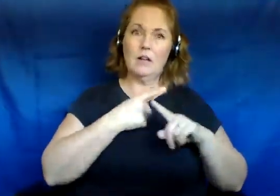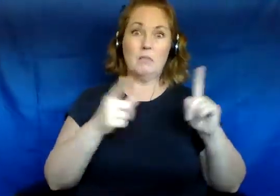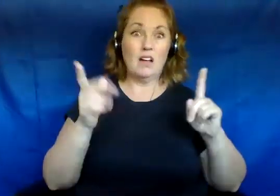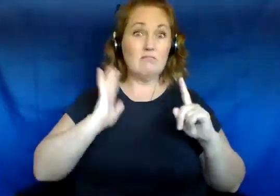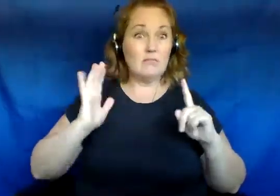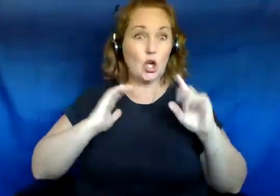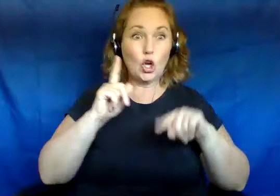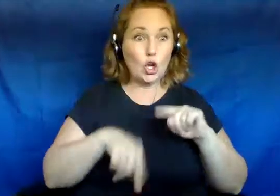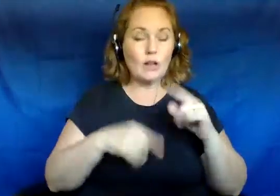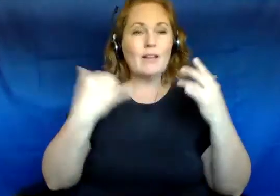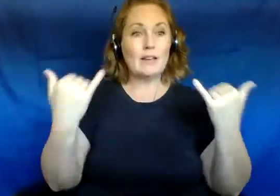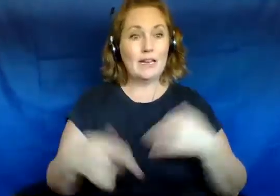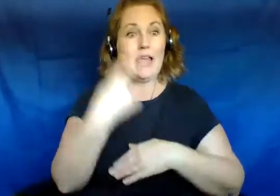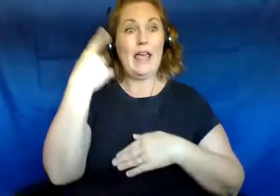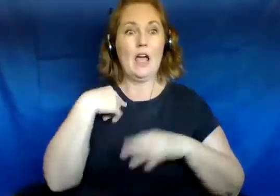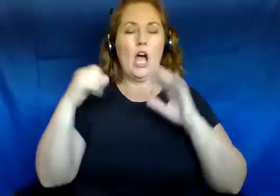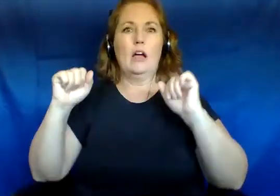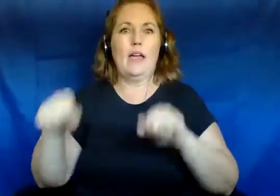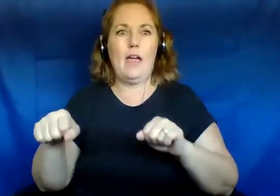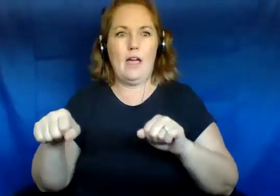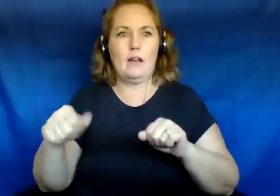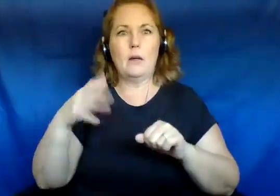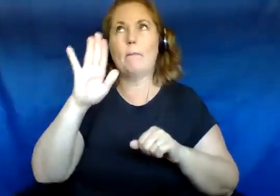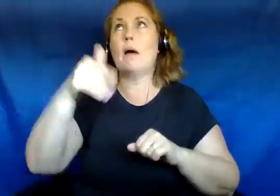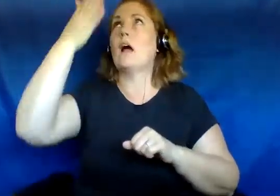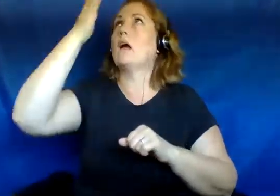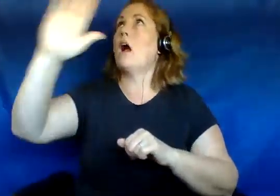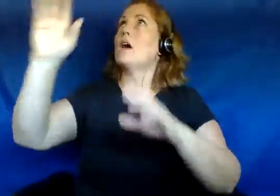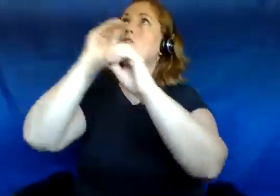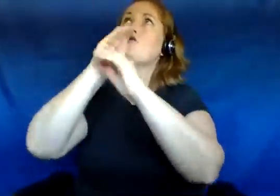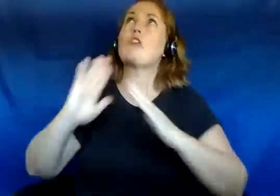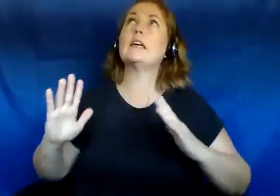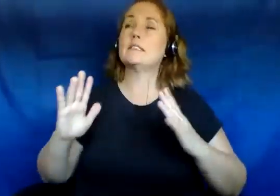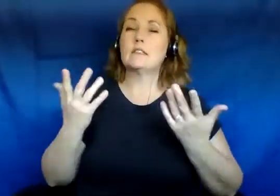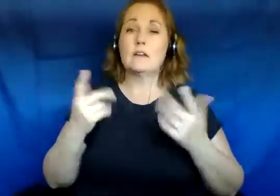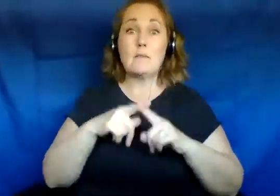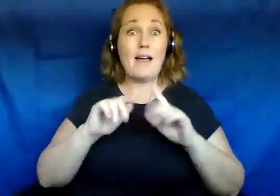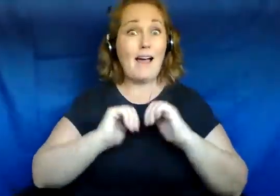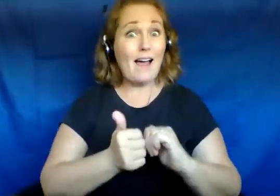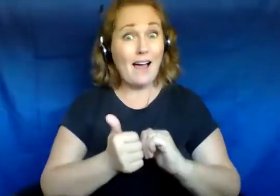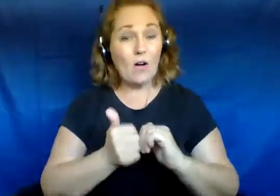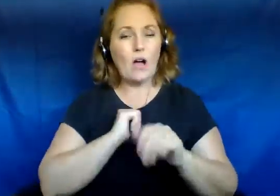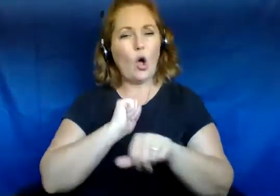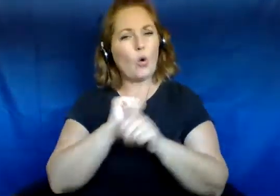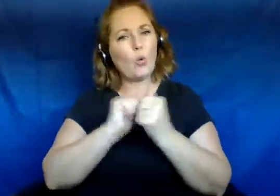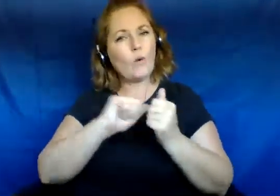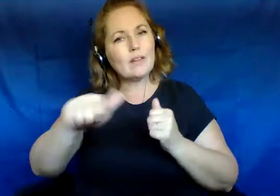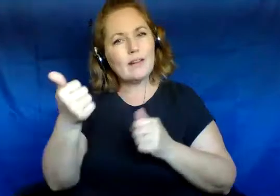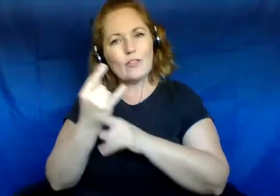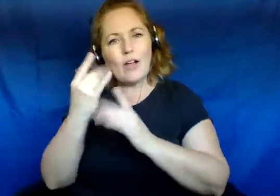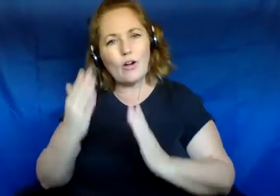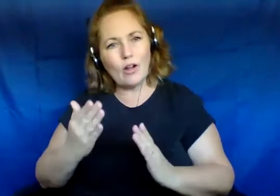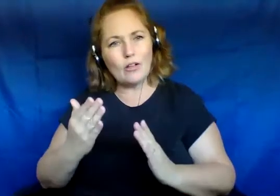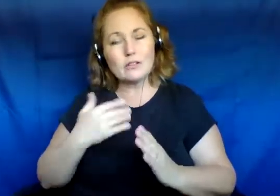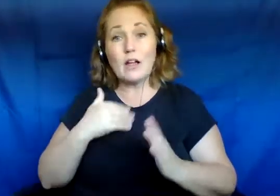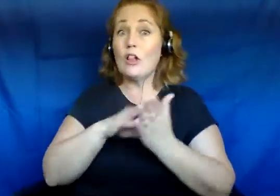today. And how I learned how to do that is working with another alcoholic. I learned how to